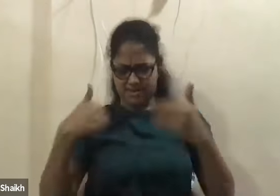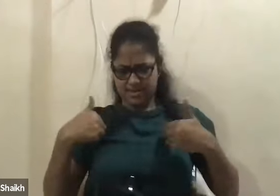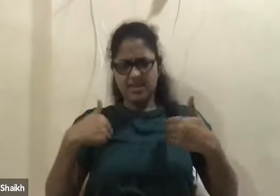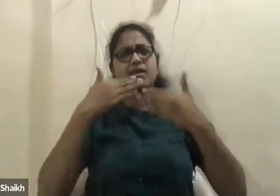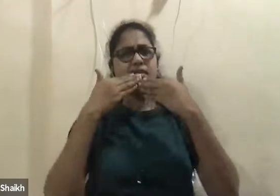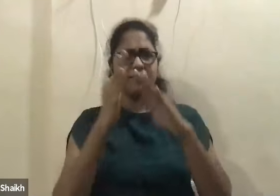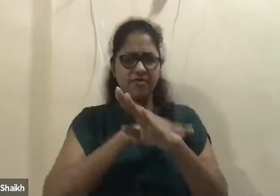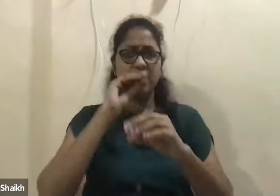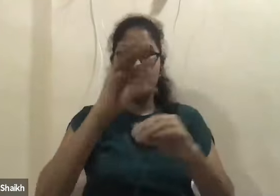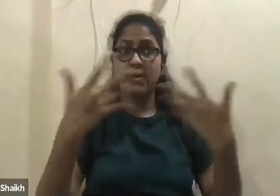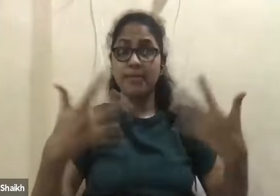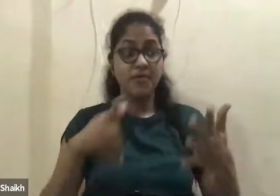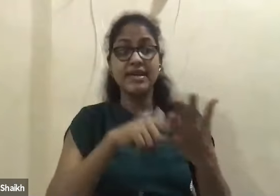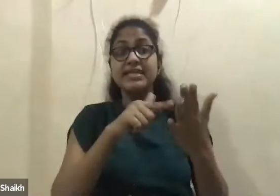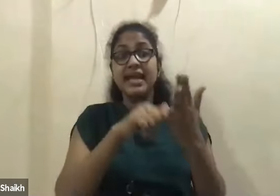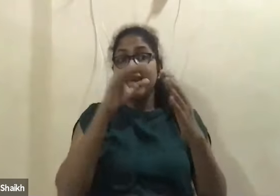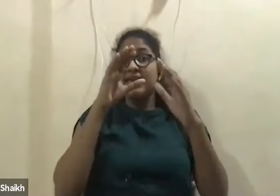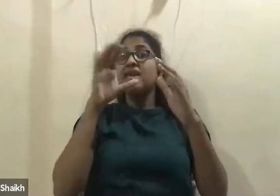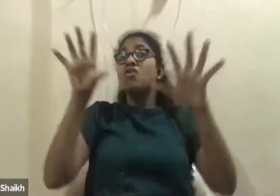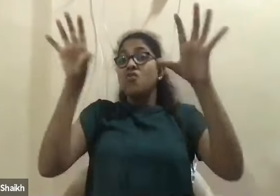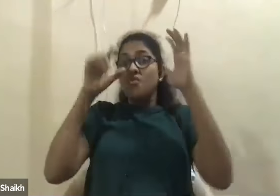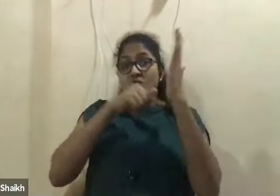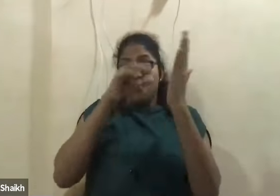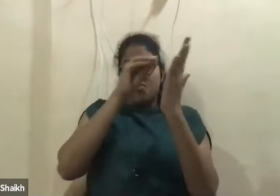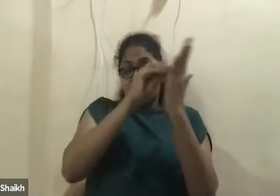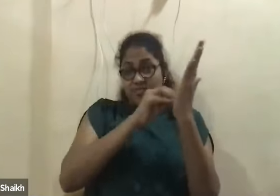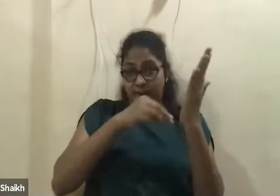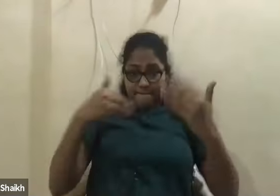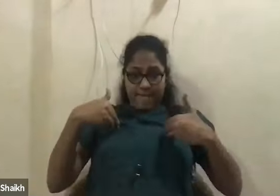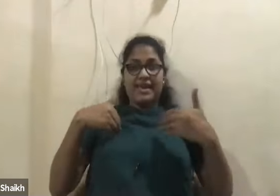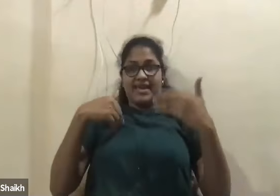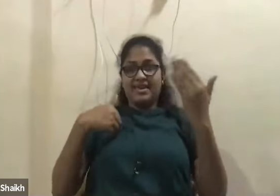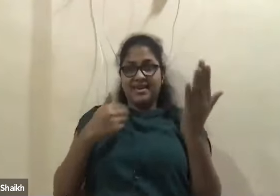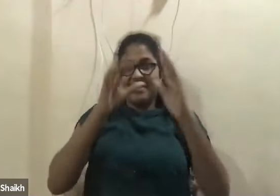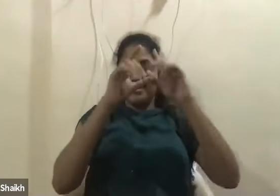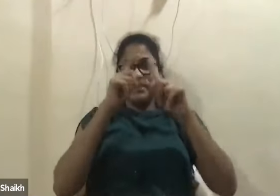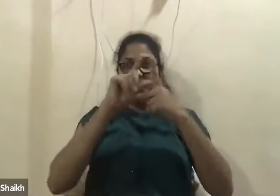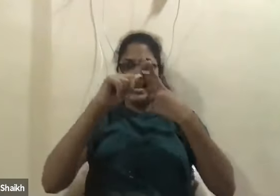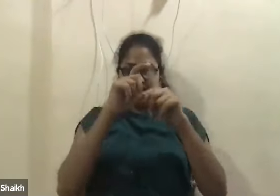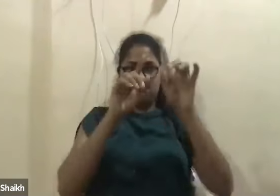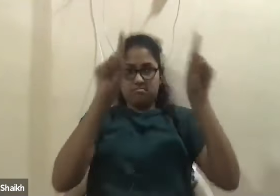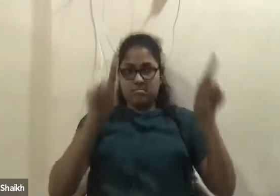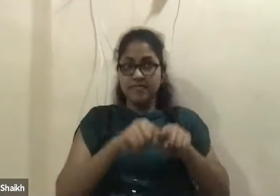the Constitution states, at least my indenture states, that the trustee should not be over 85 years of